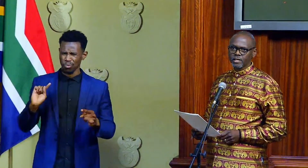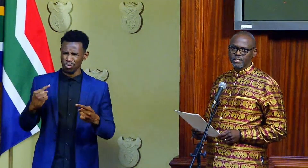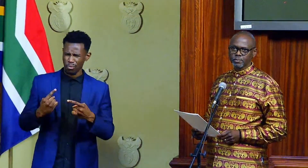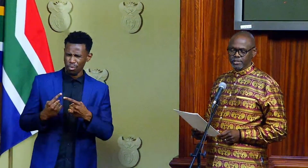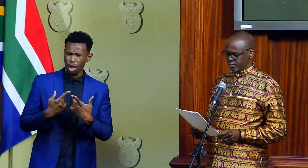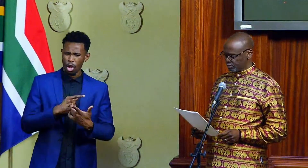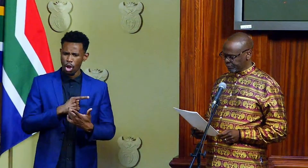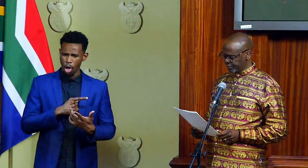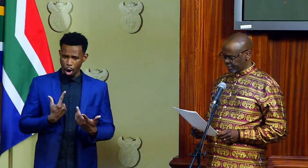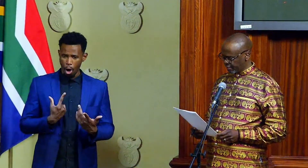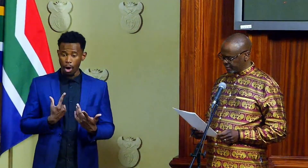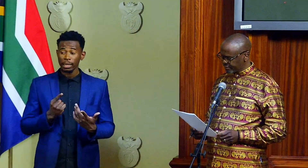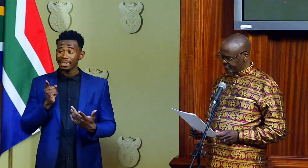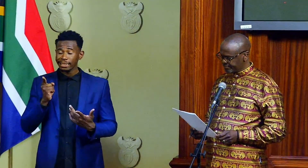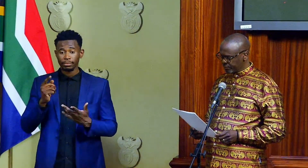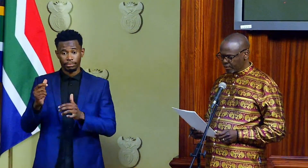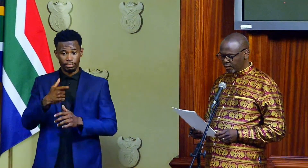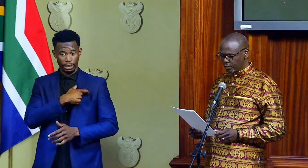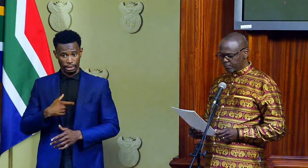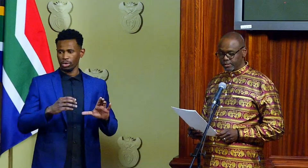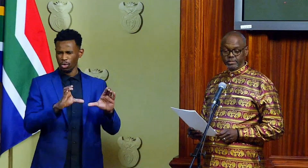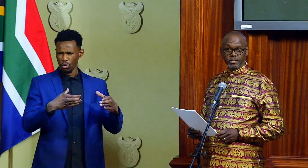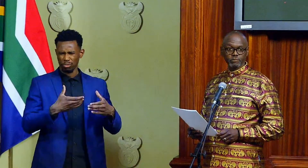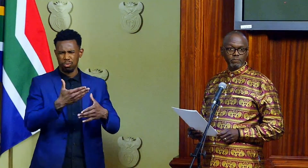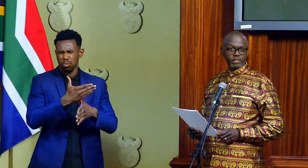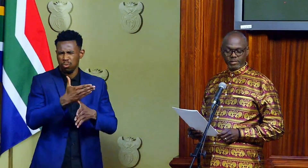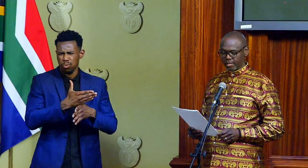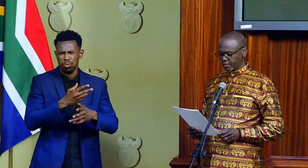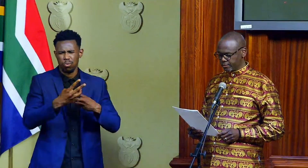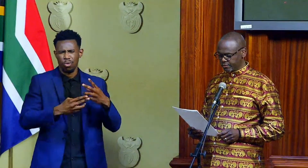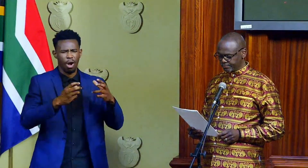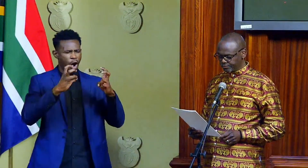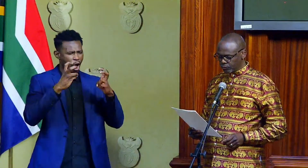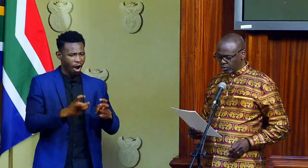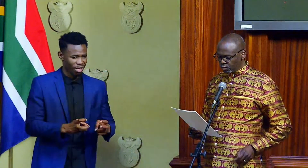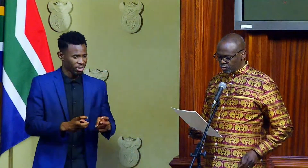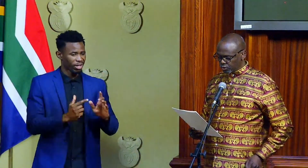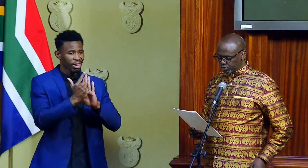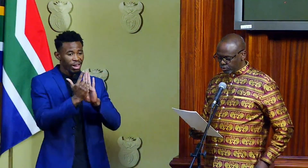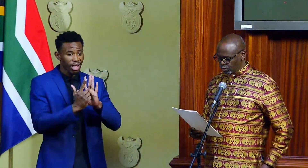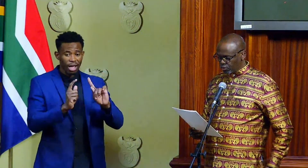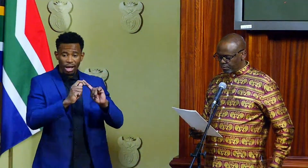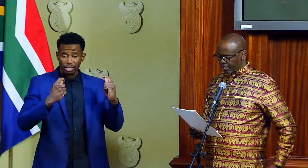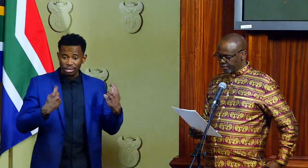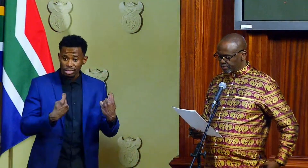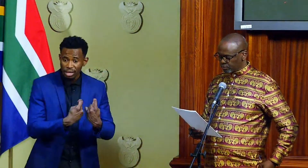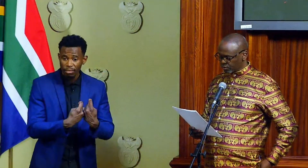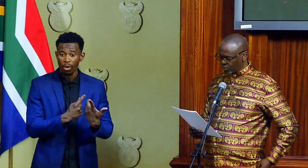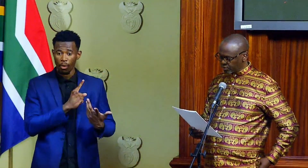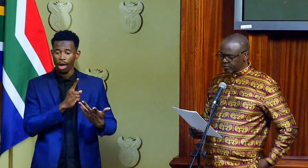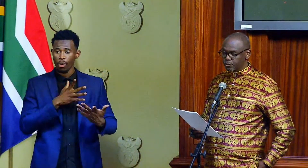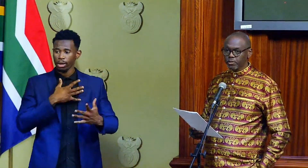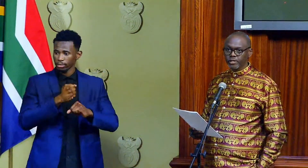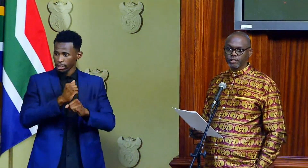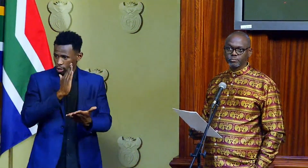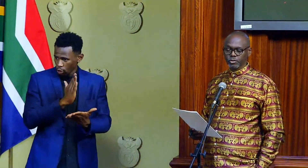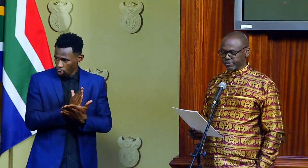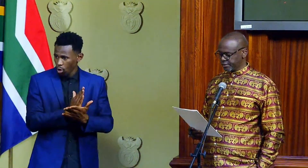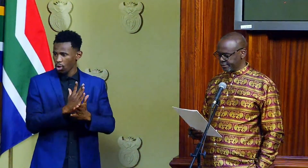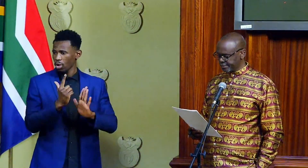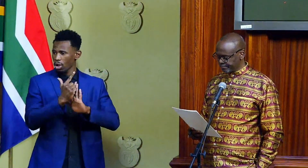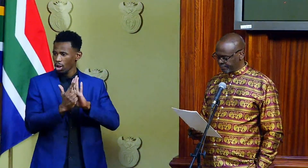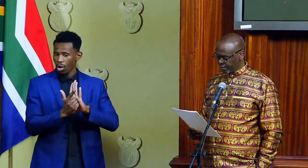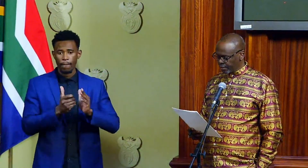undertake in the presence of his aides, legal team amongst others, to ensure compliance with all the